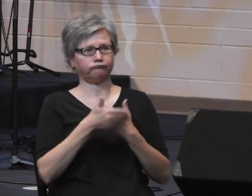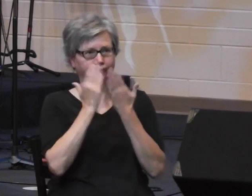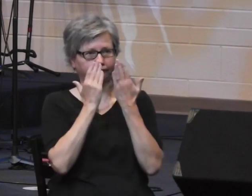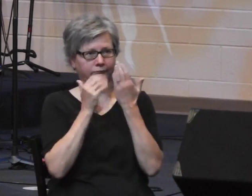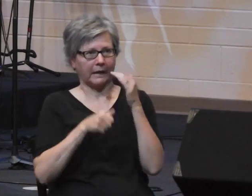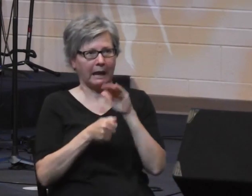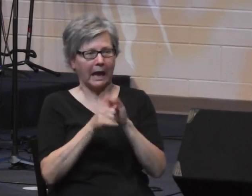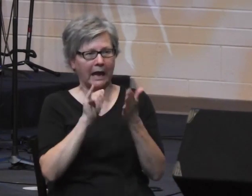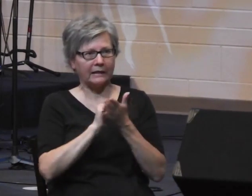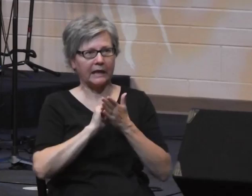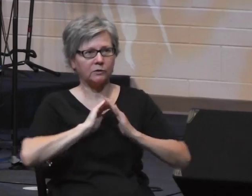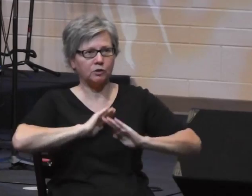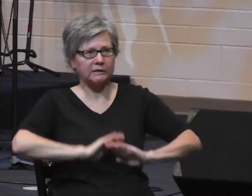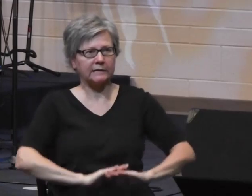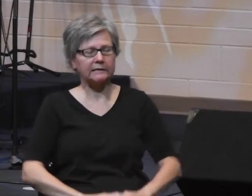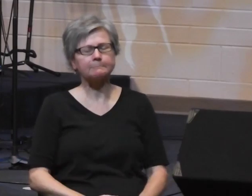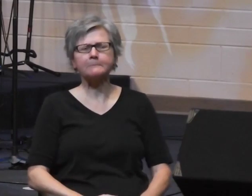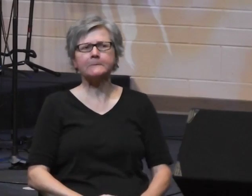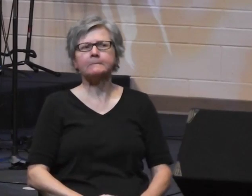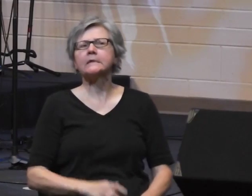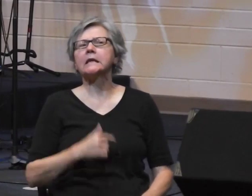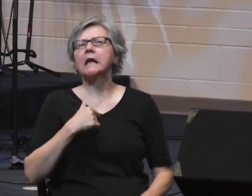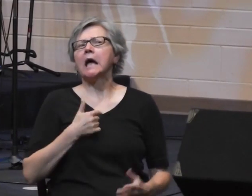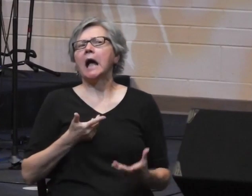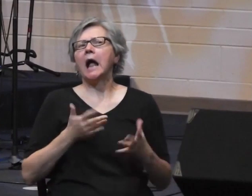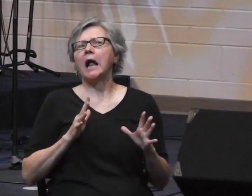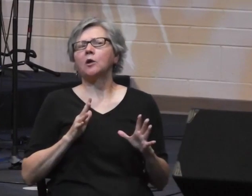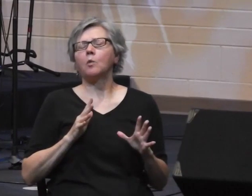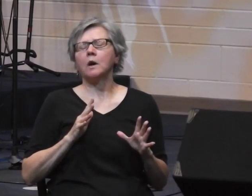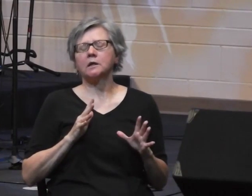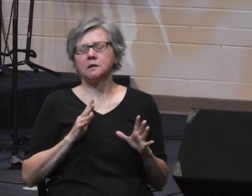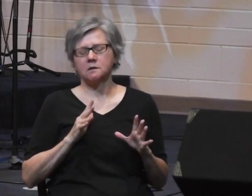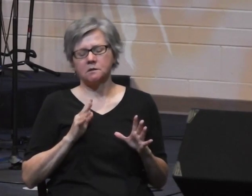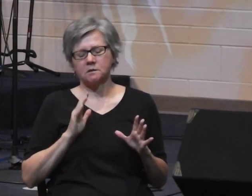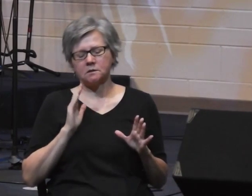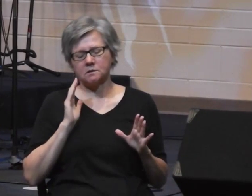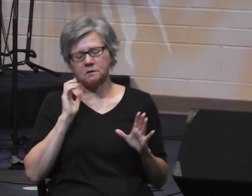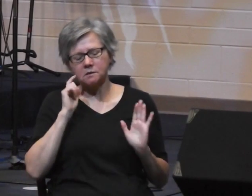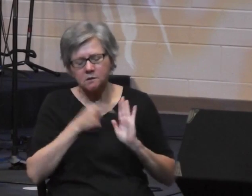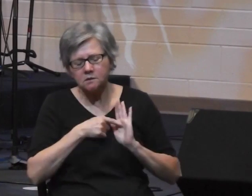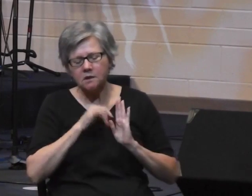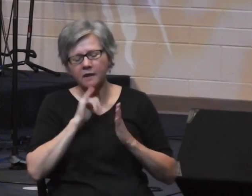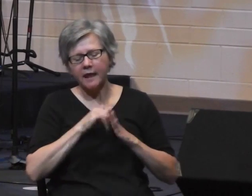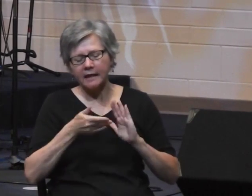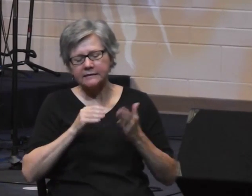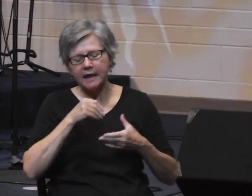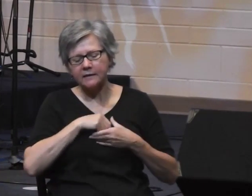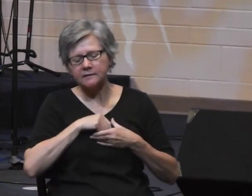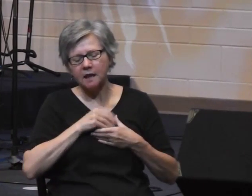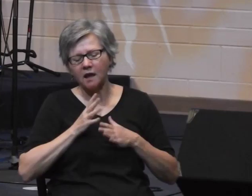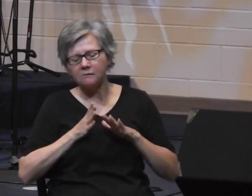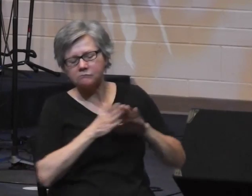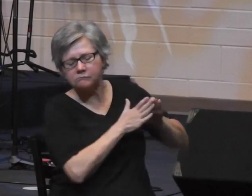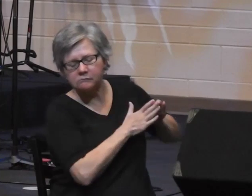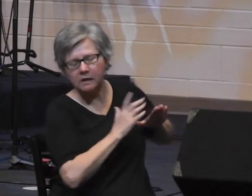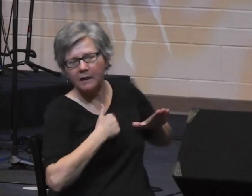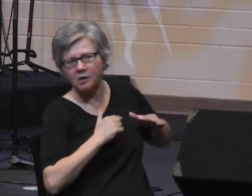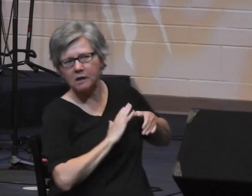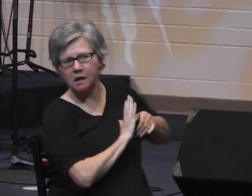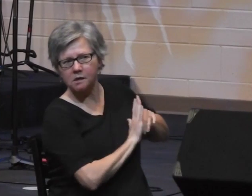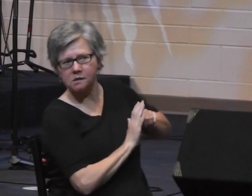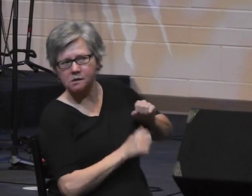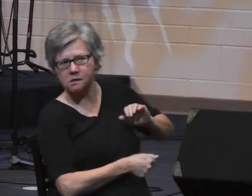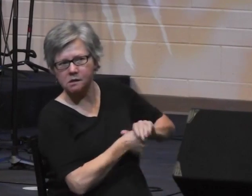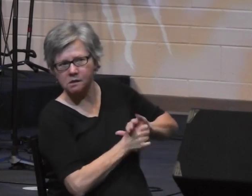pretend, to hide it, to push it down, to say, I don't want to acknowledge the little piece of death that's inside of me. I'd rather just cover